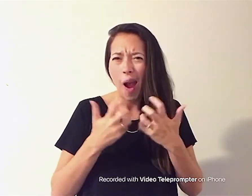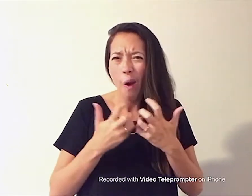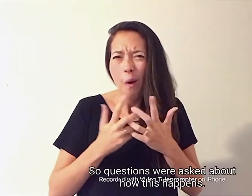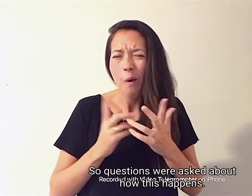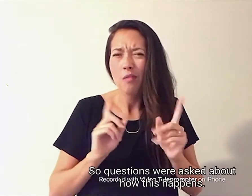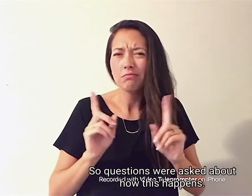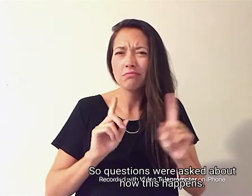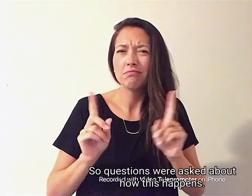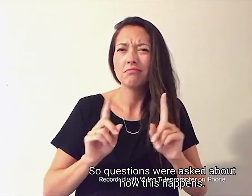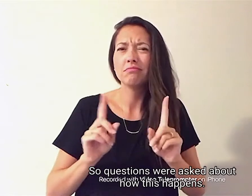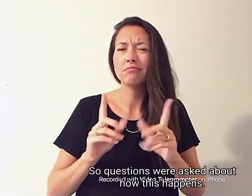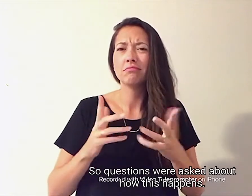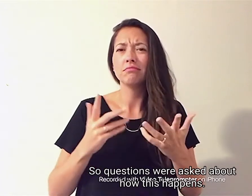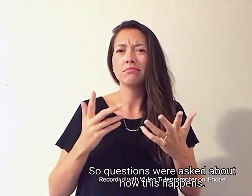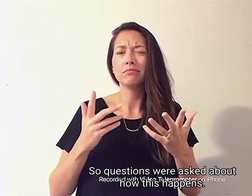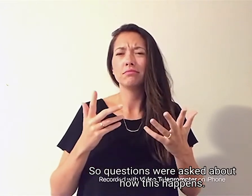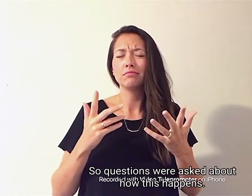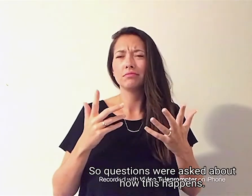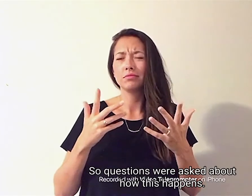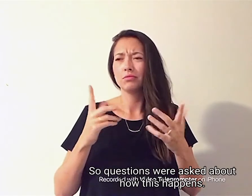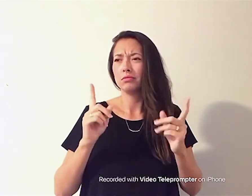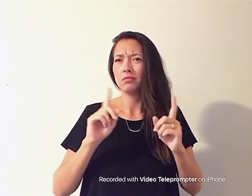So questions were asked about how this happens.